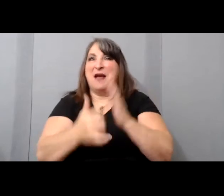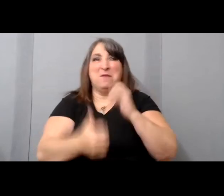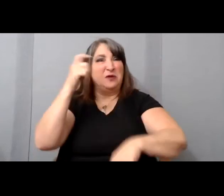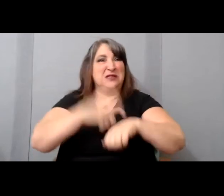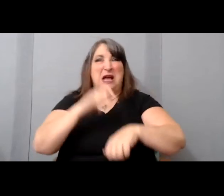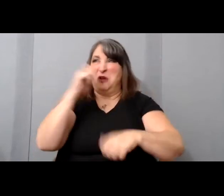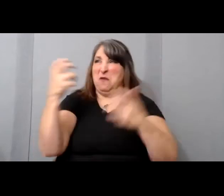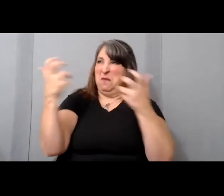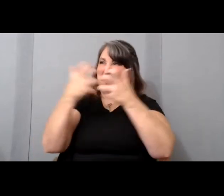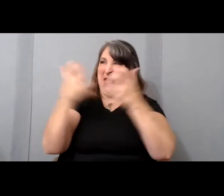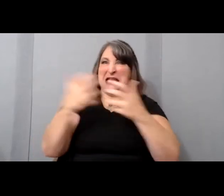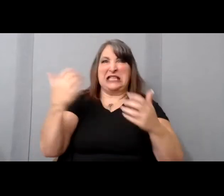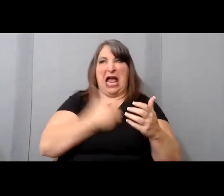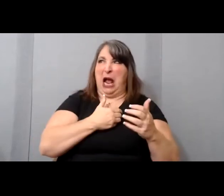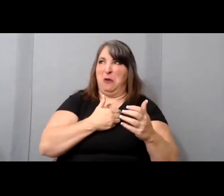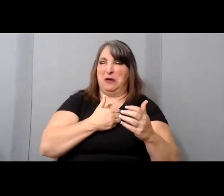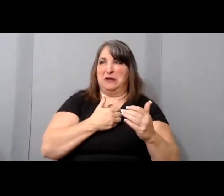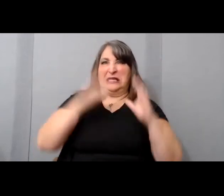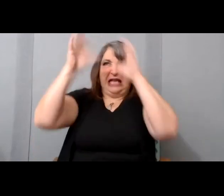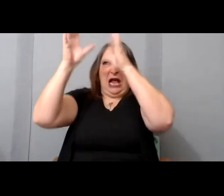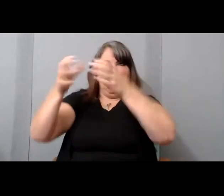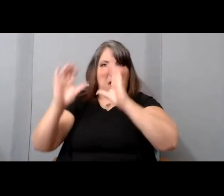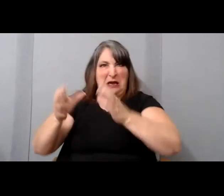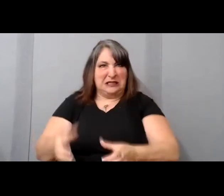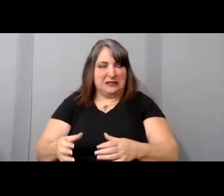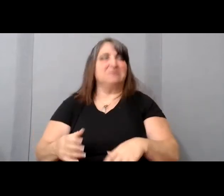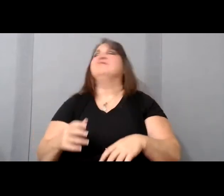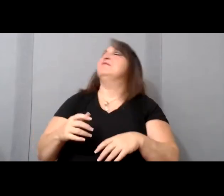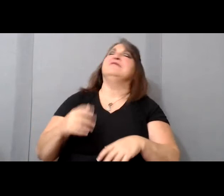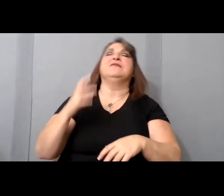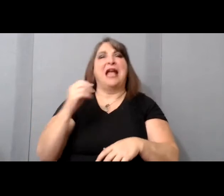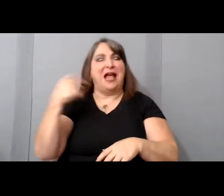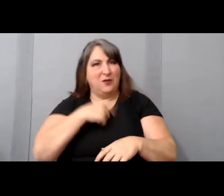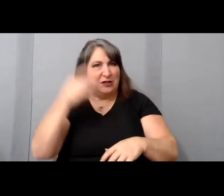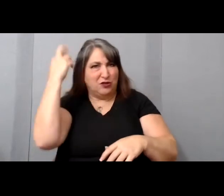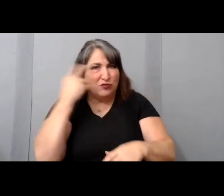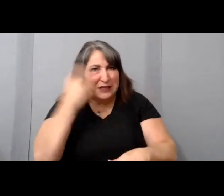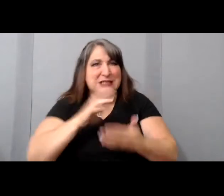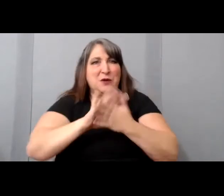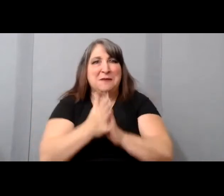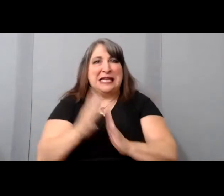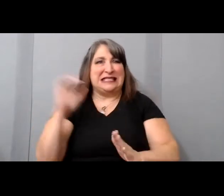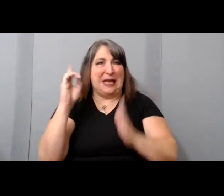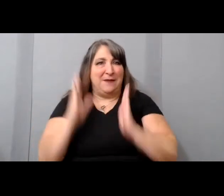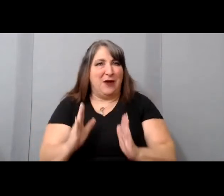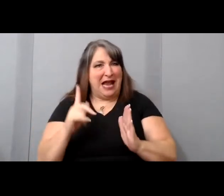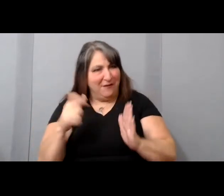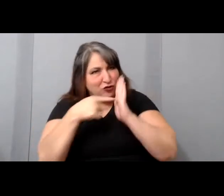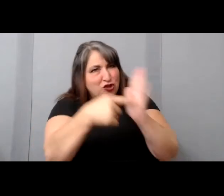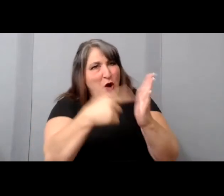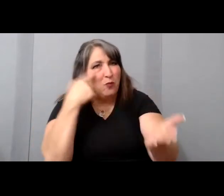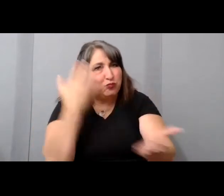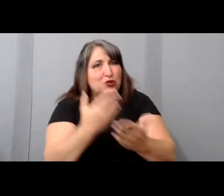together. We have to demonstrate to them that there's a reason to be a Democrat, because they're not like, they don't have